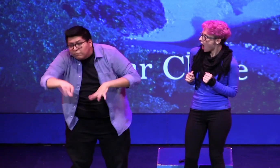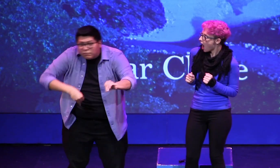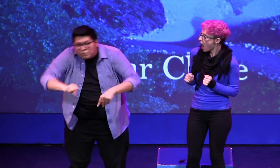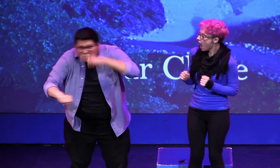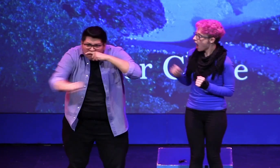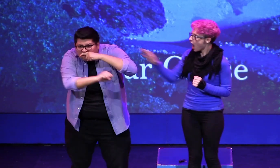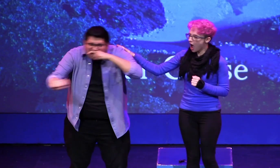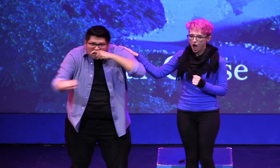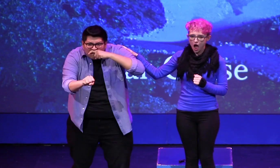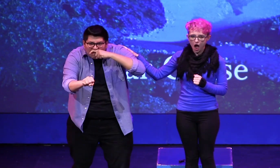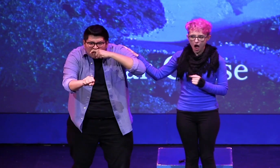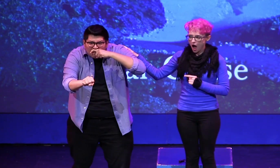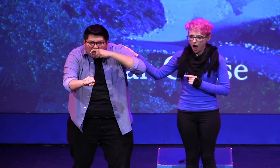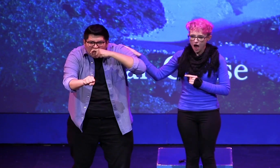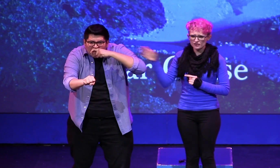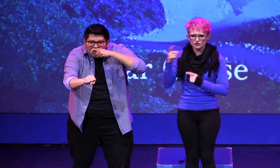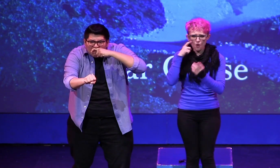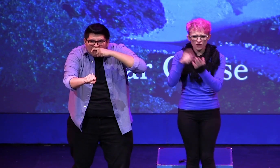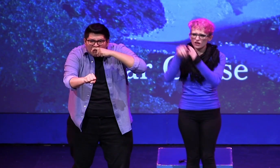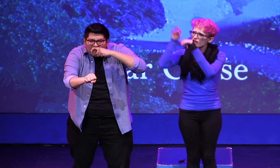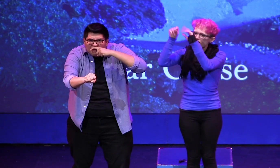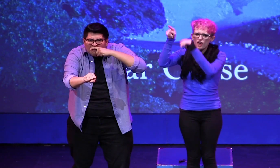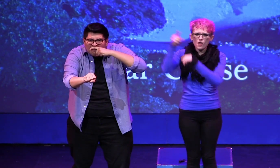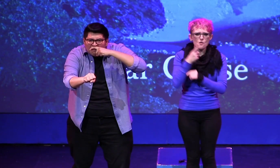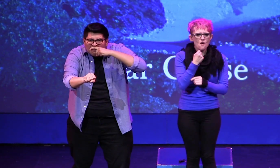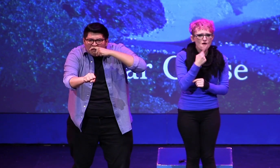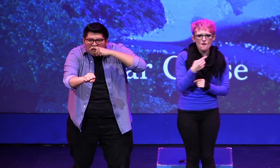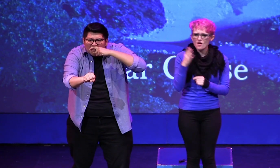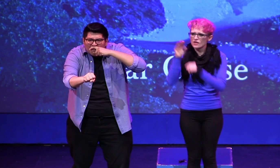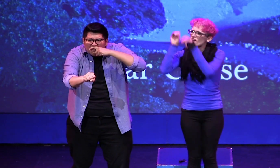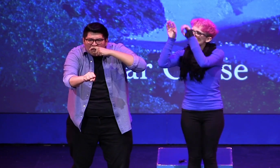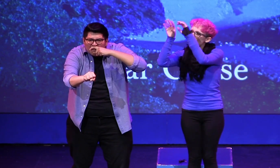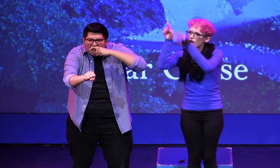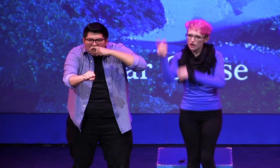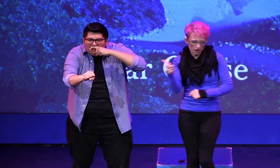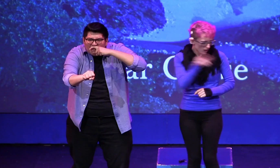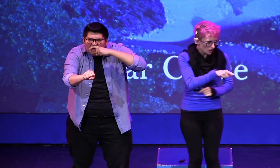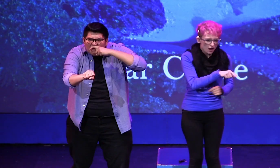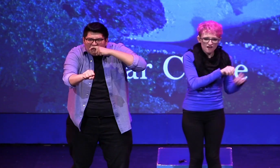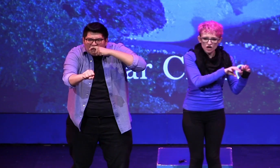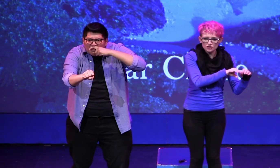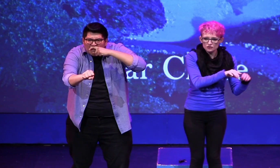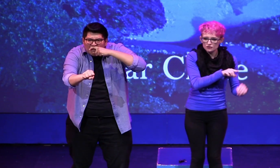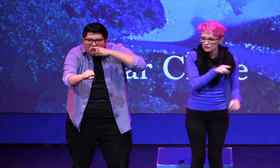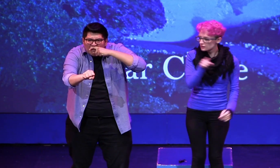the cops. Let me get them. those lights. Cherries and berries.